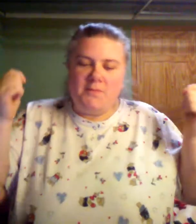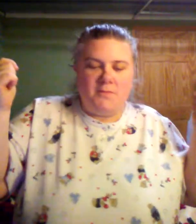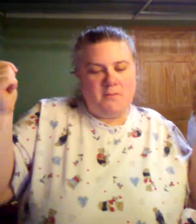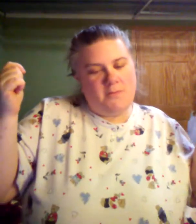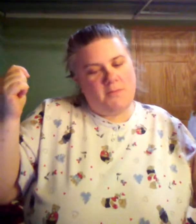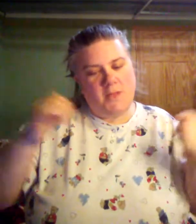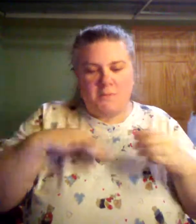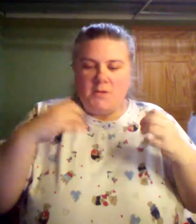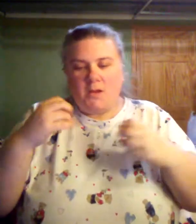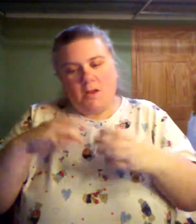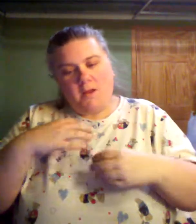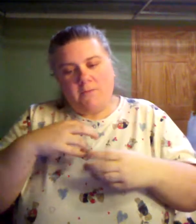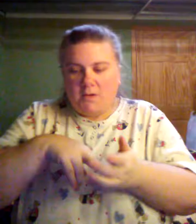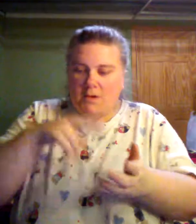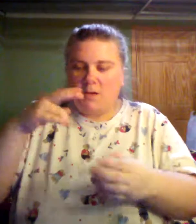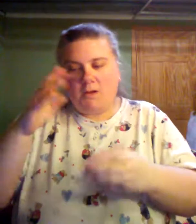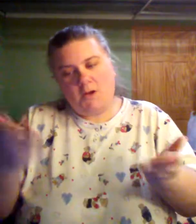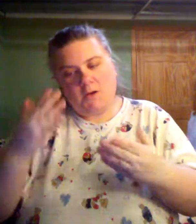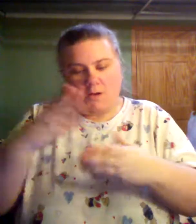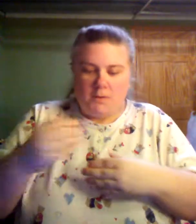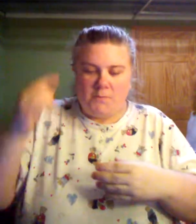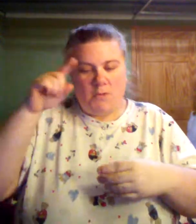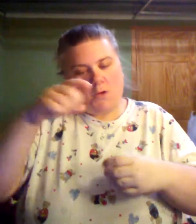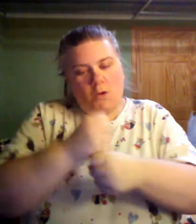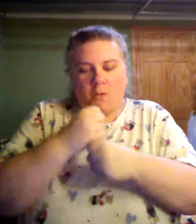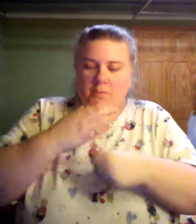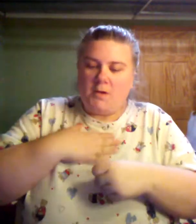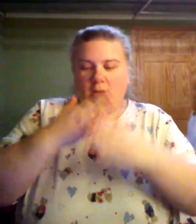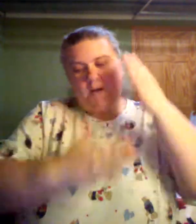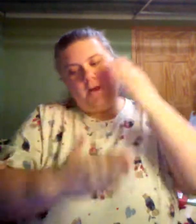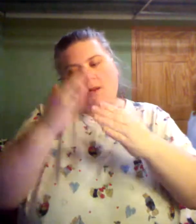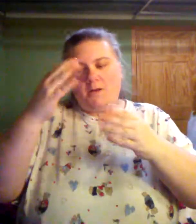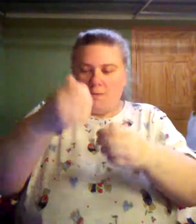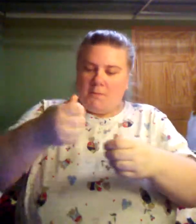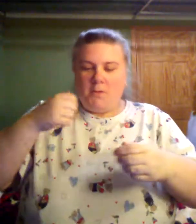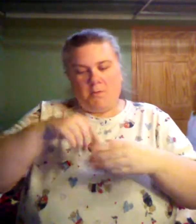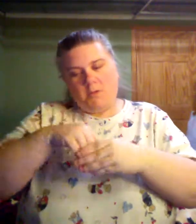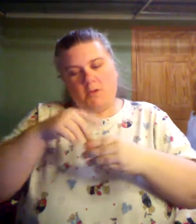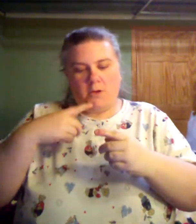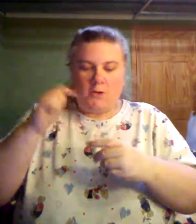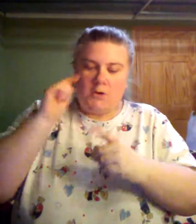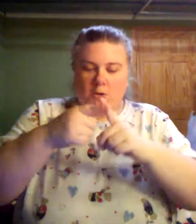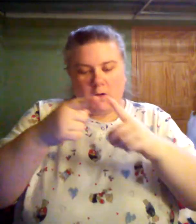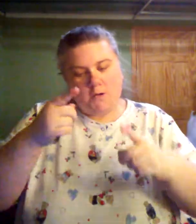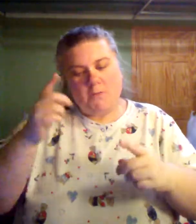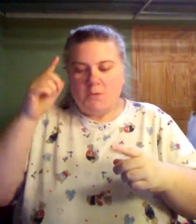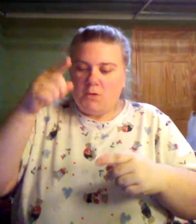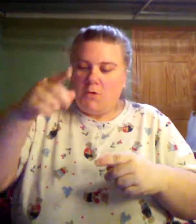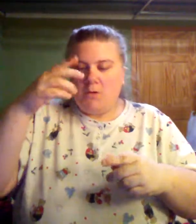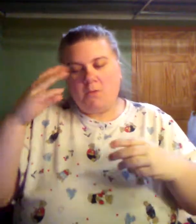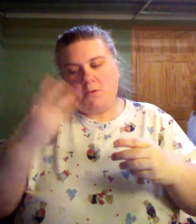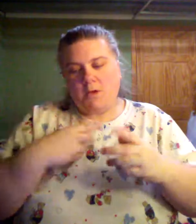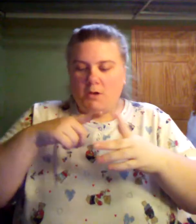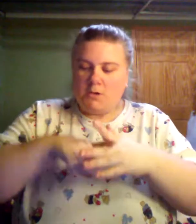As I'm standing here and you hold my hand Pull me towards you And we start